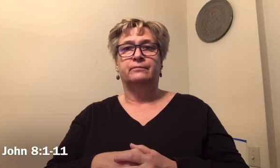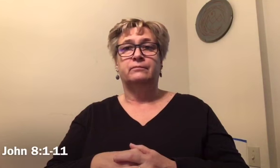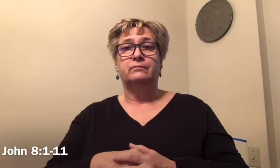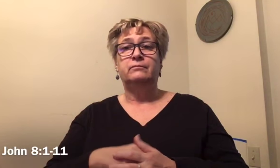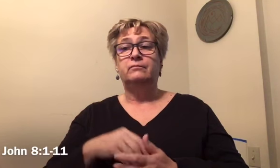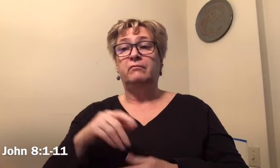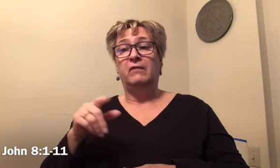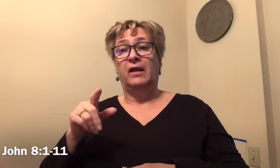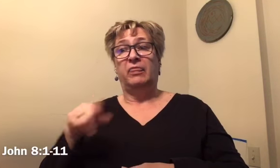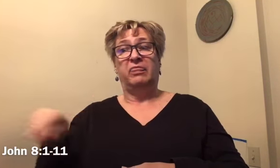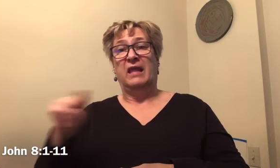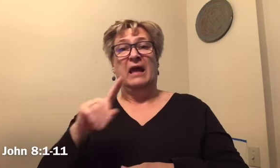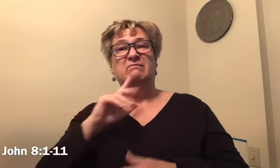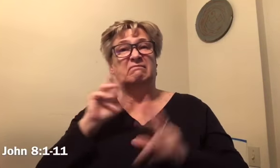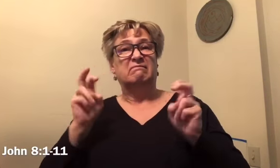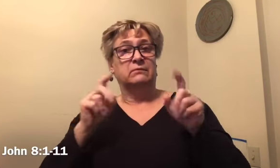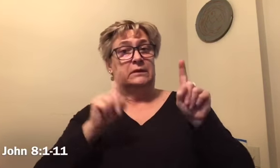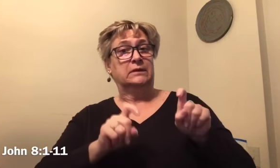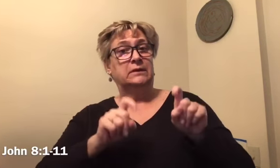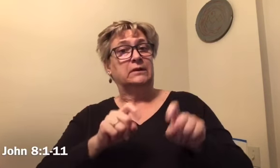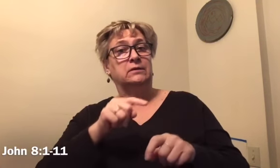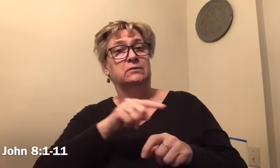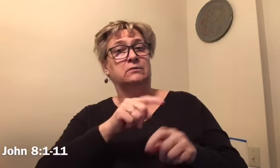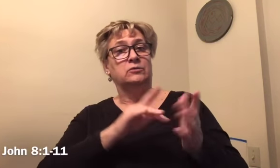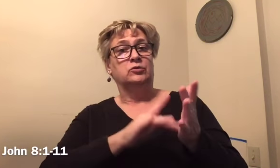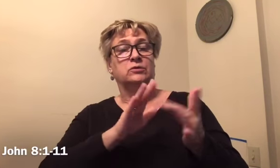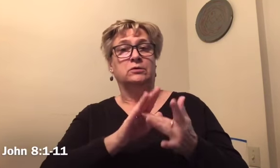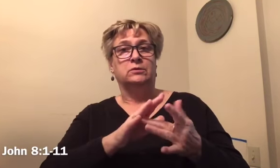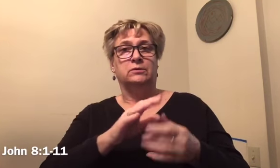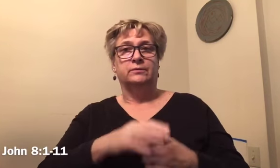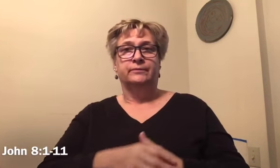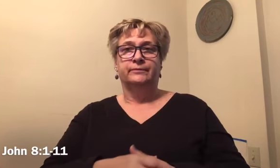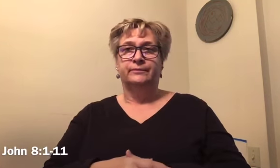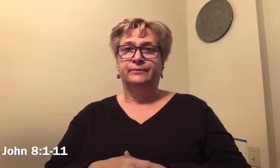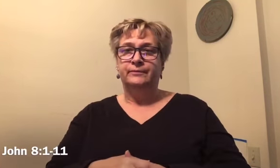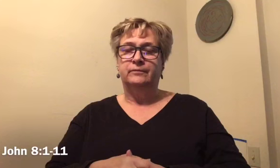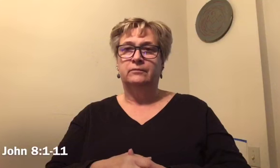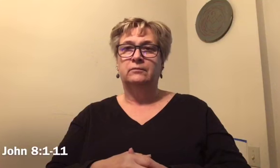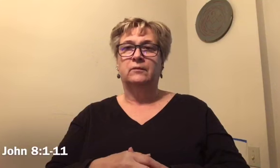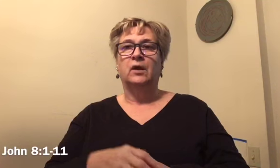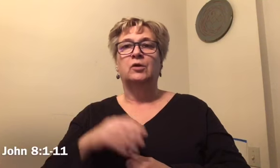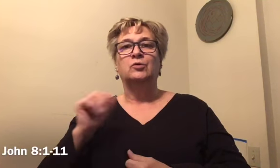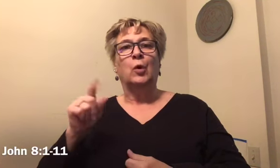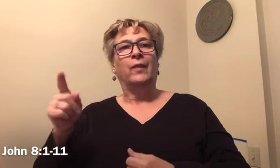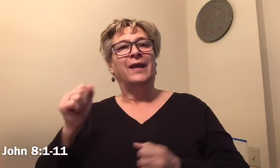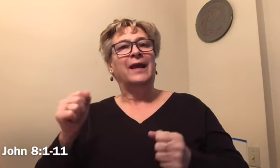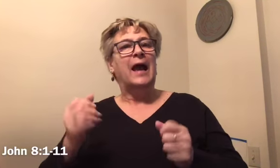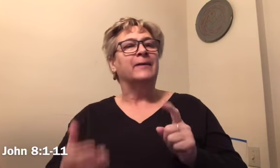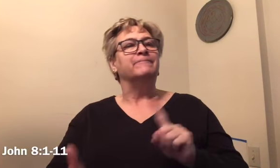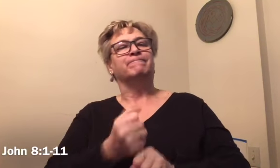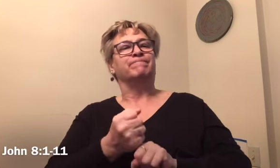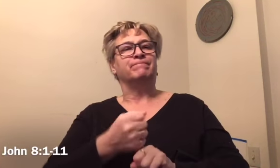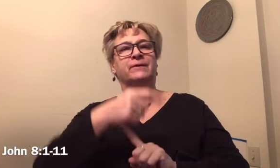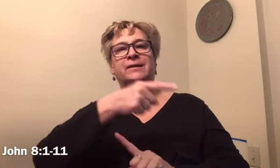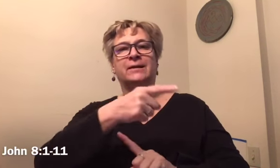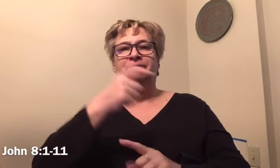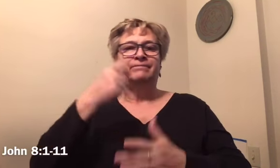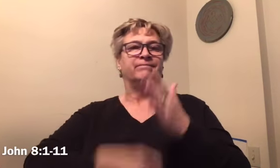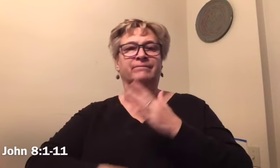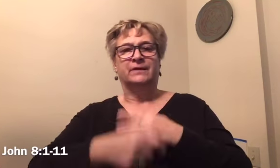So what do you say? They said this to test him so that they could have some